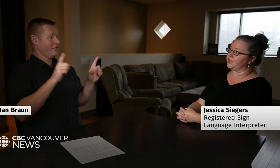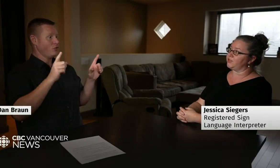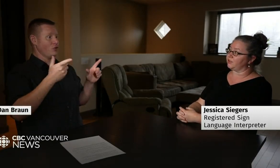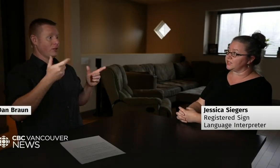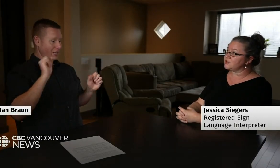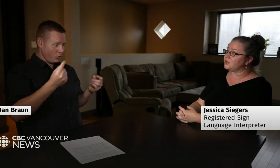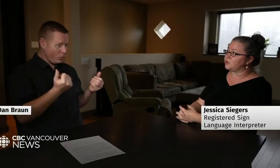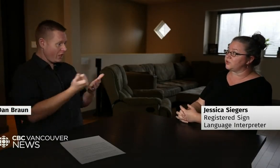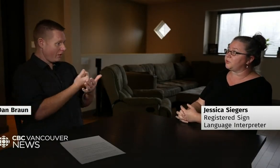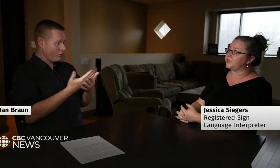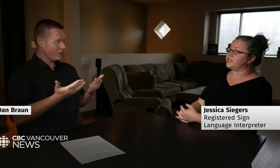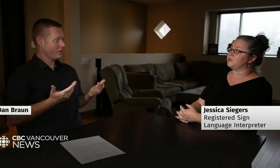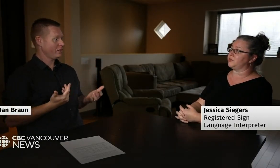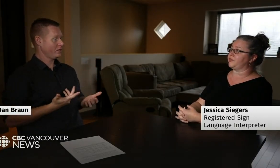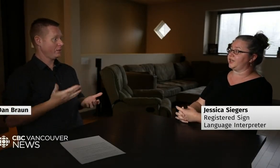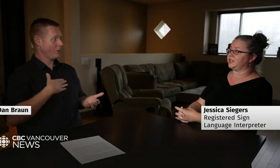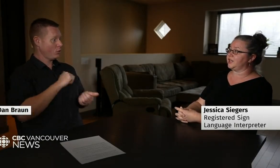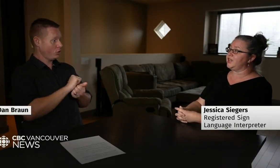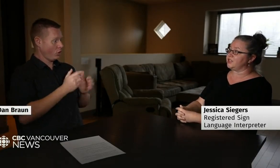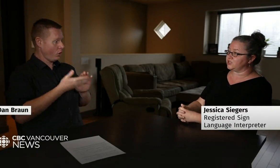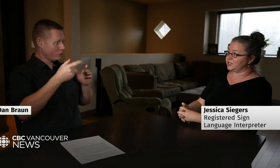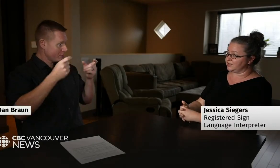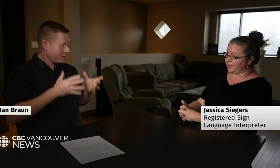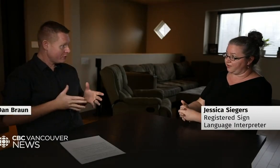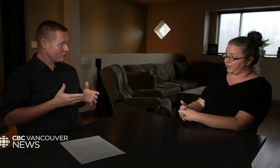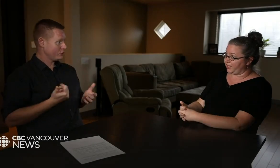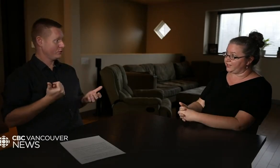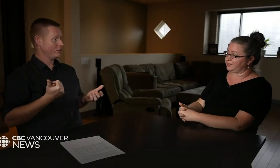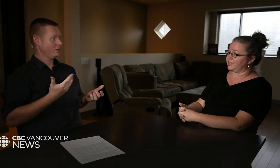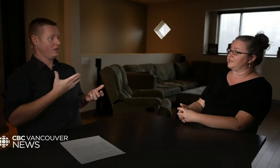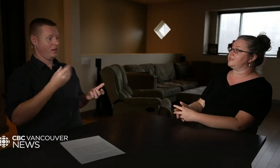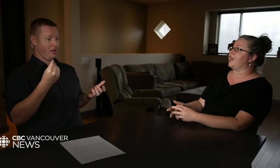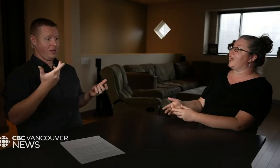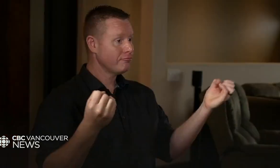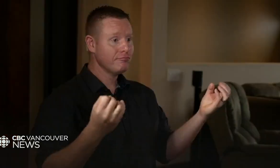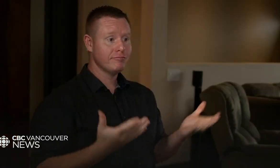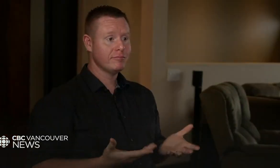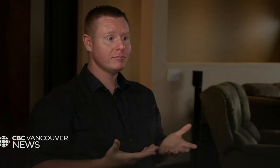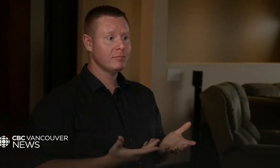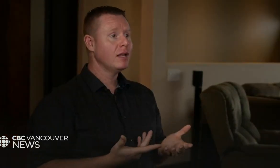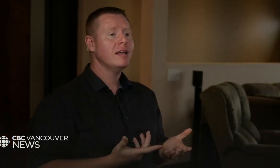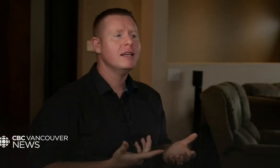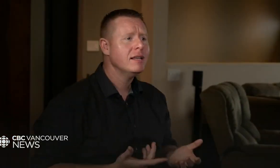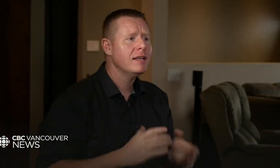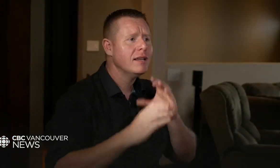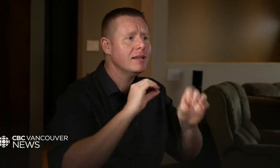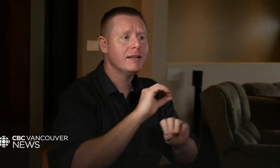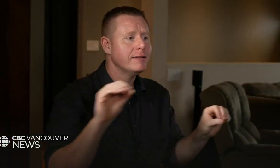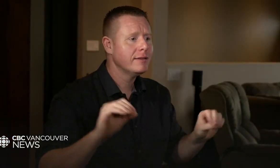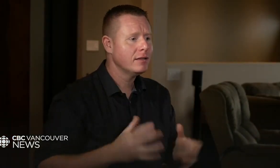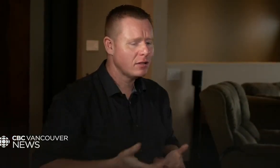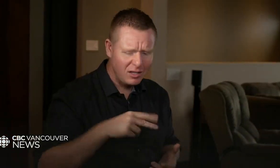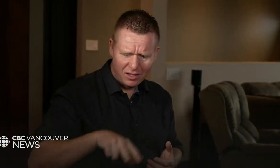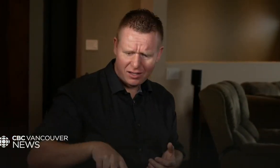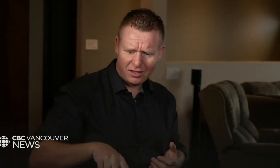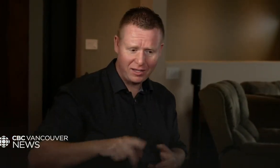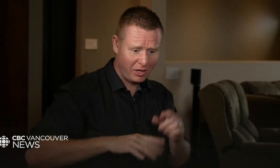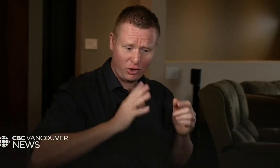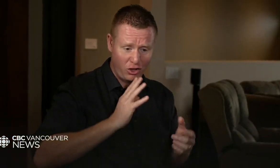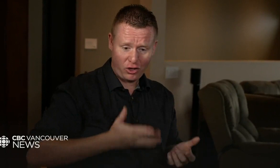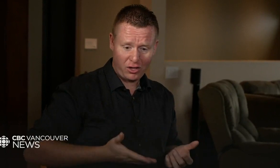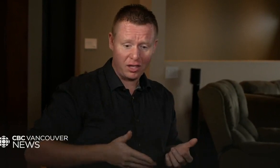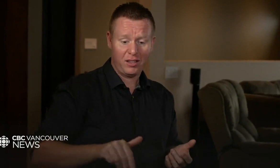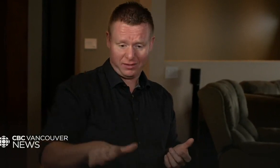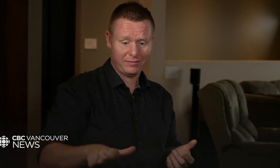now and so if there is no interpretation provided then she doesn't have that access during our interview Dan gives us an example